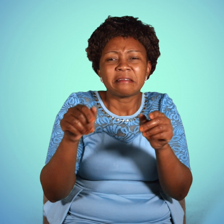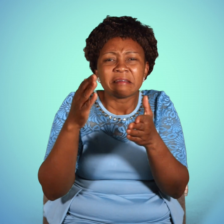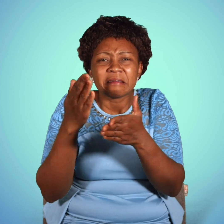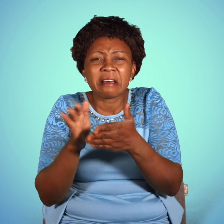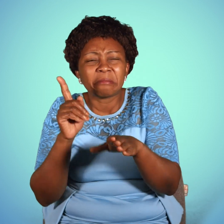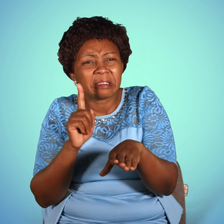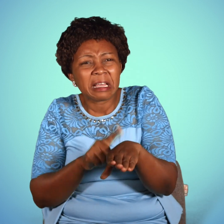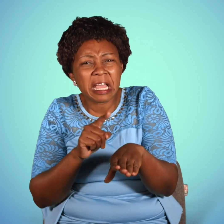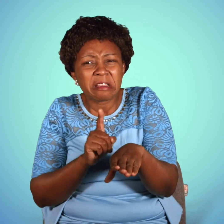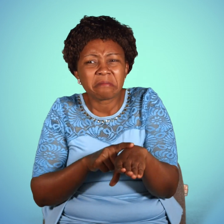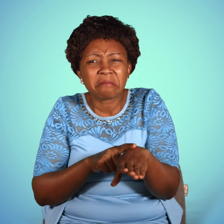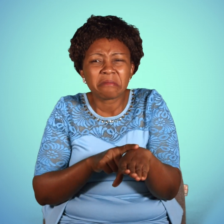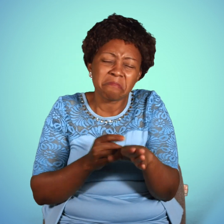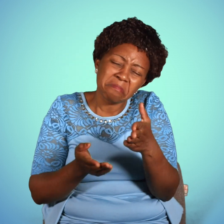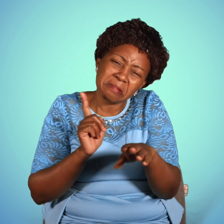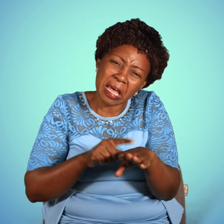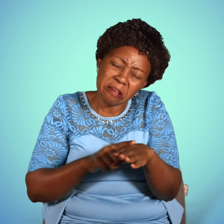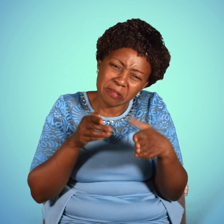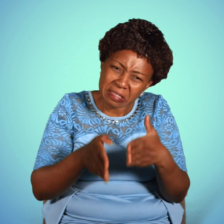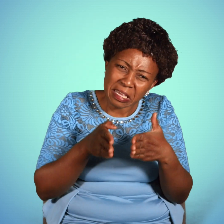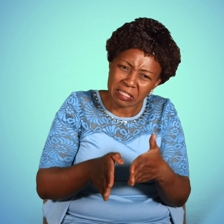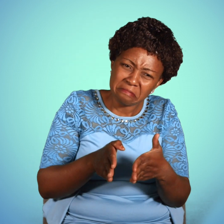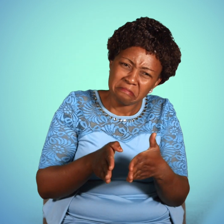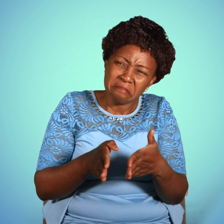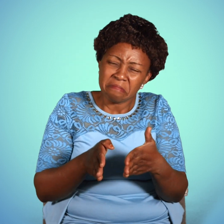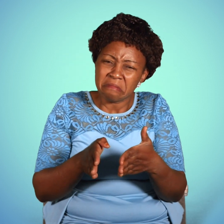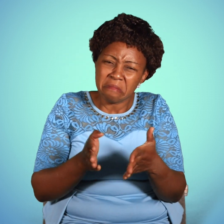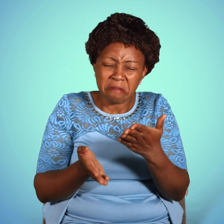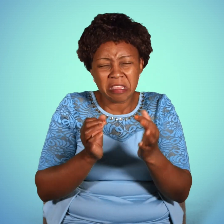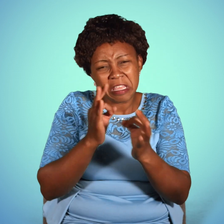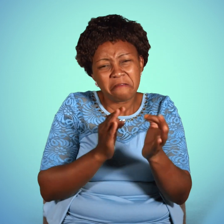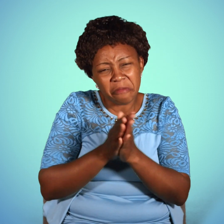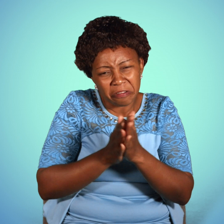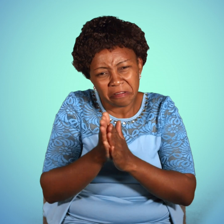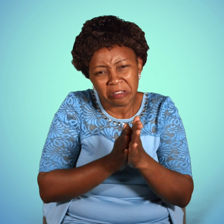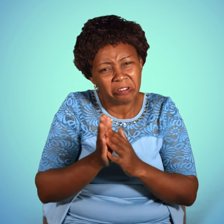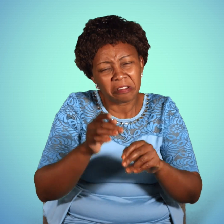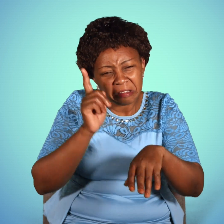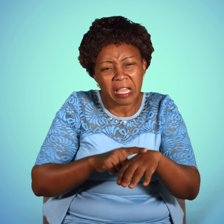Nervousness and sexual interruption may reduce pleasure during sex.